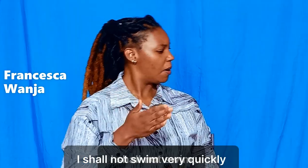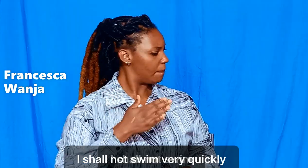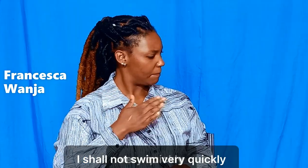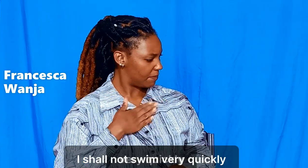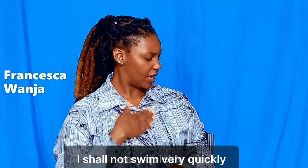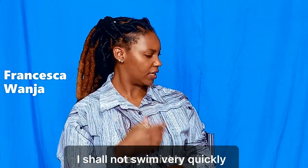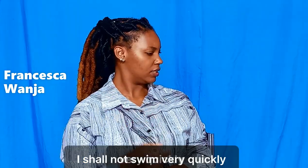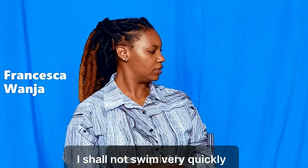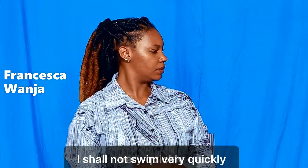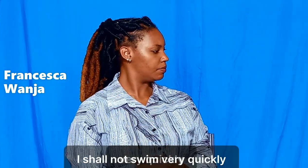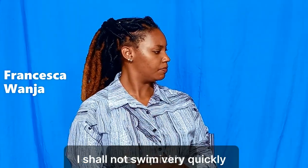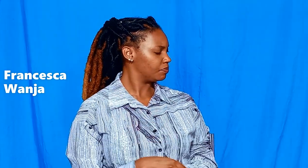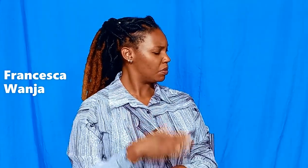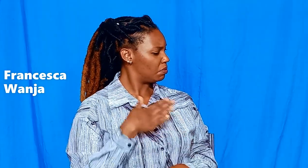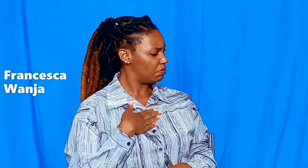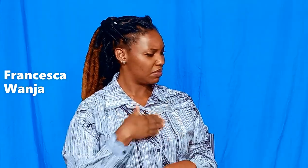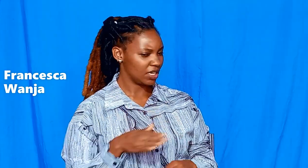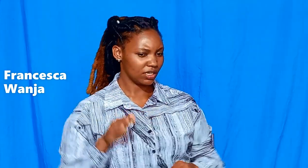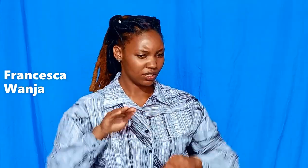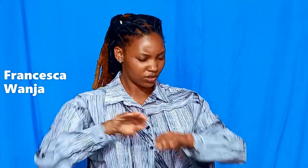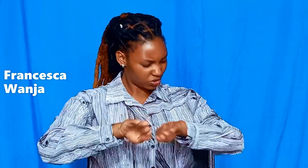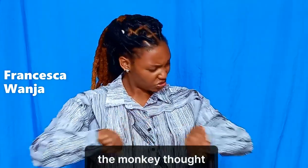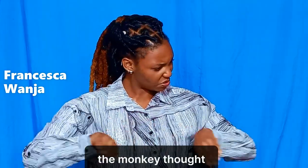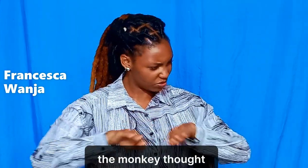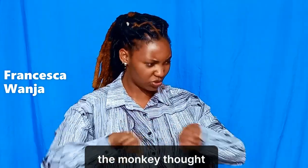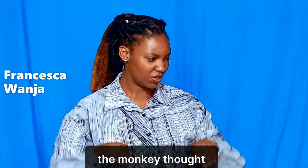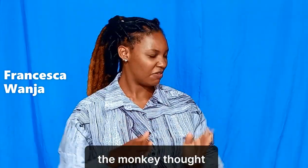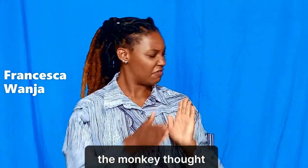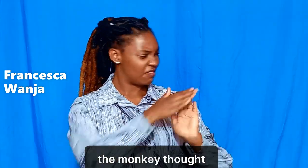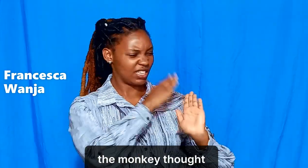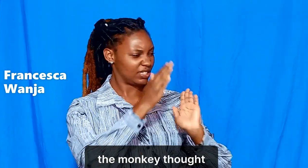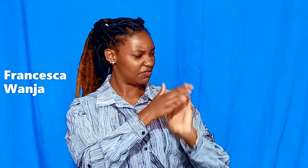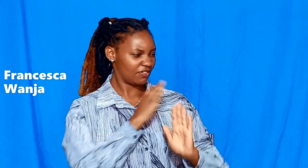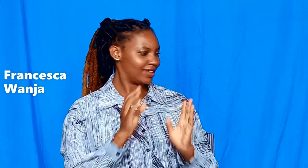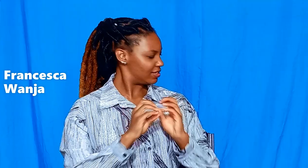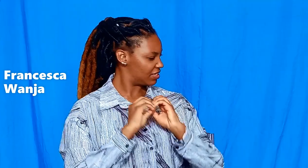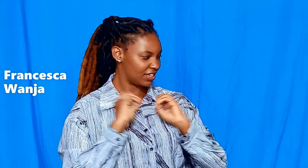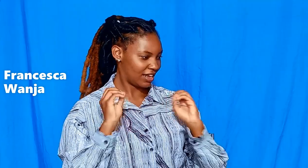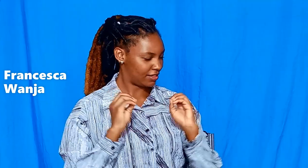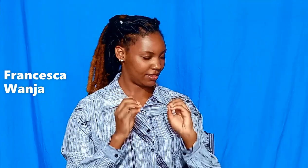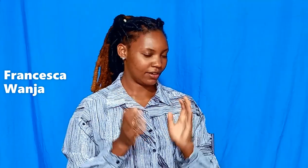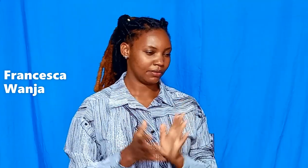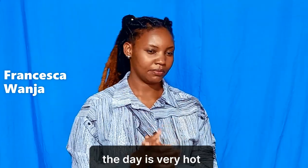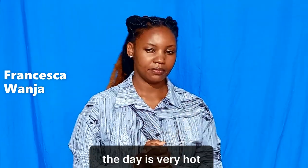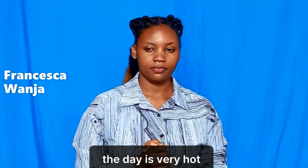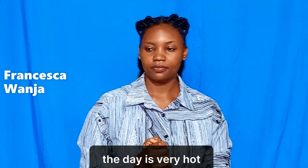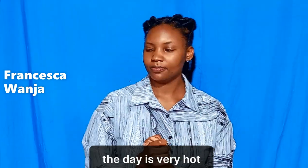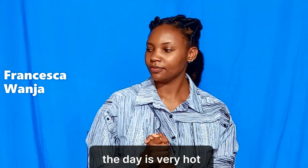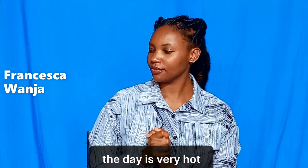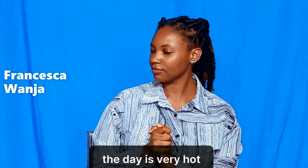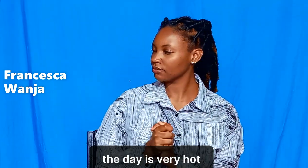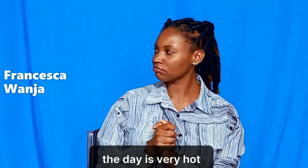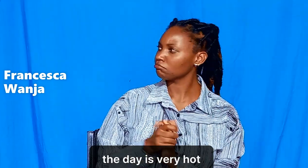very quickly. I The monkey thought. The day is very hot.